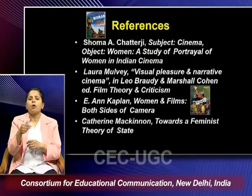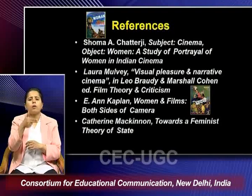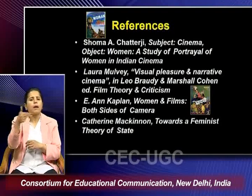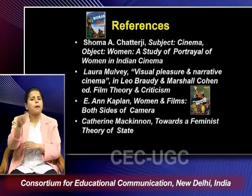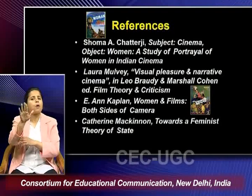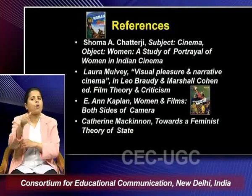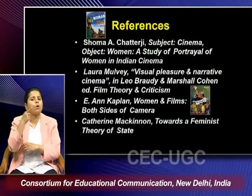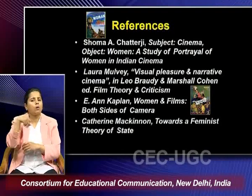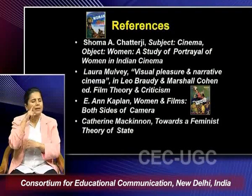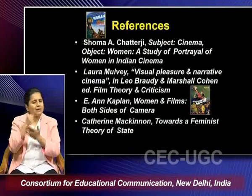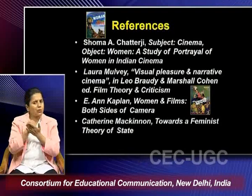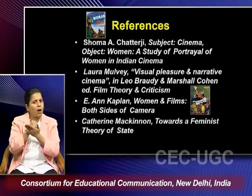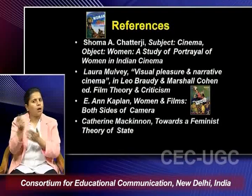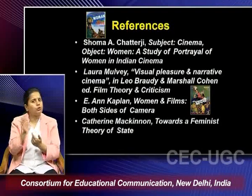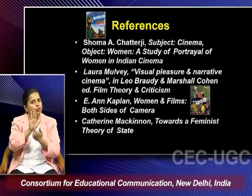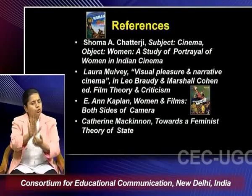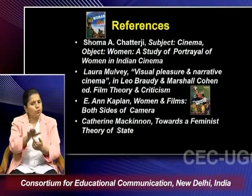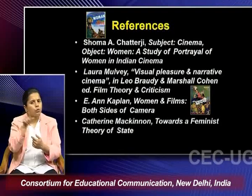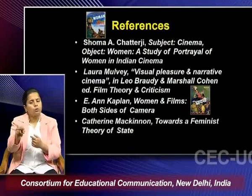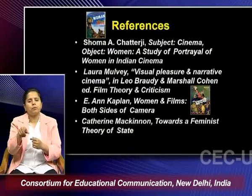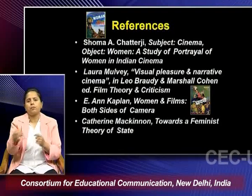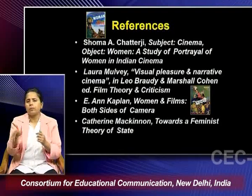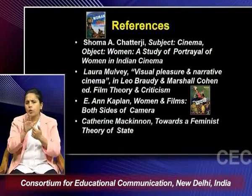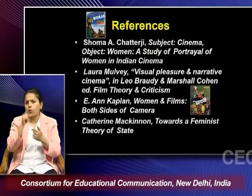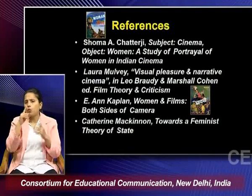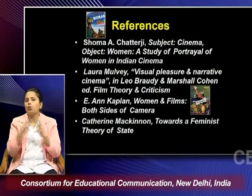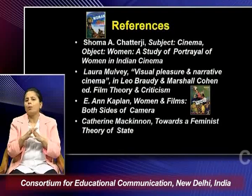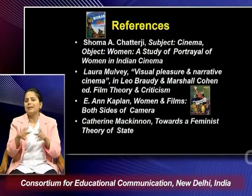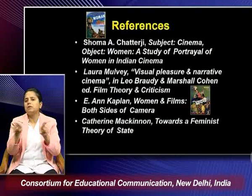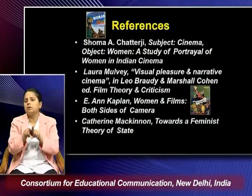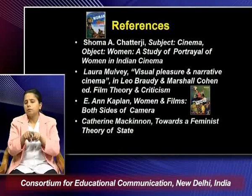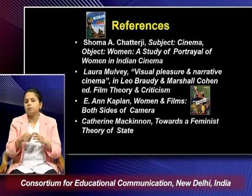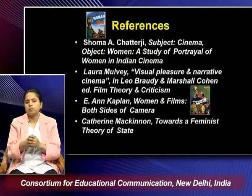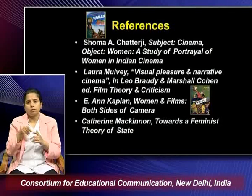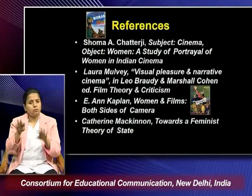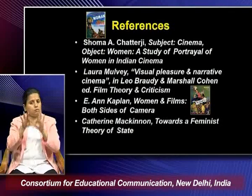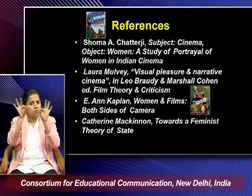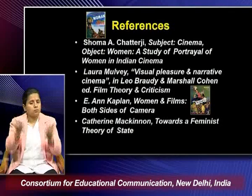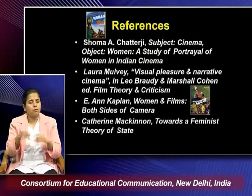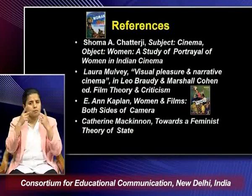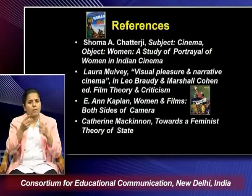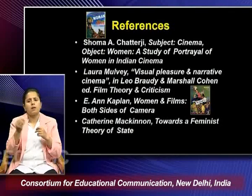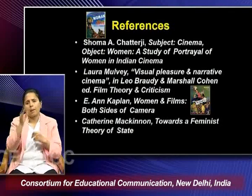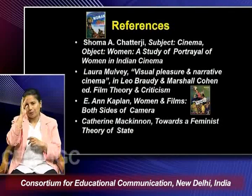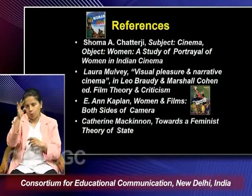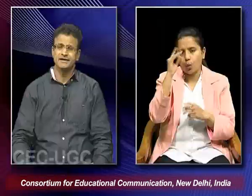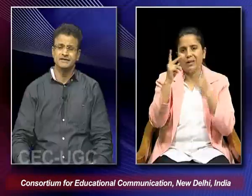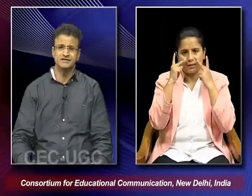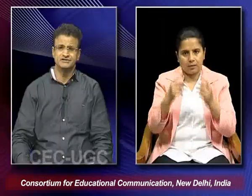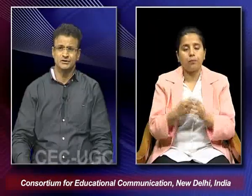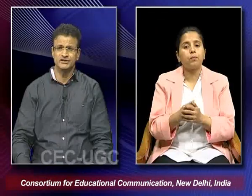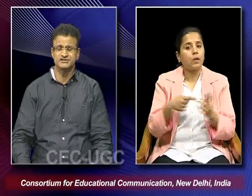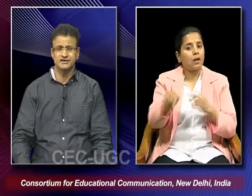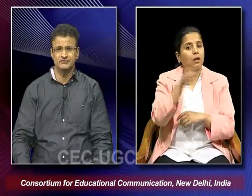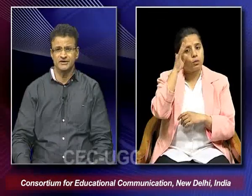in a way, position the portrayal or the depiction of women within the framework of certain theories. And